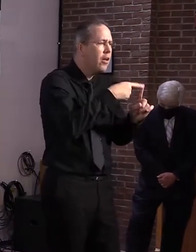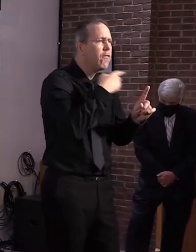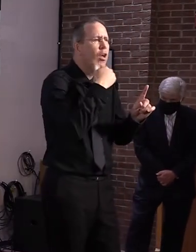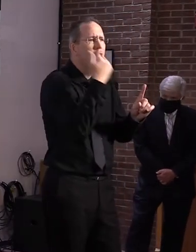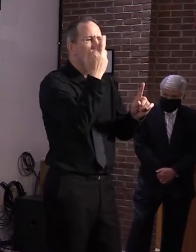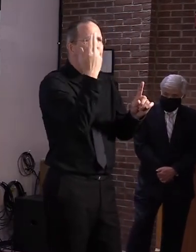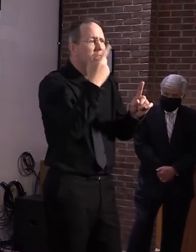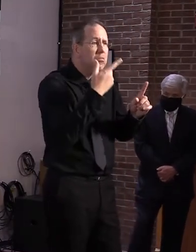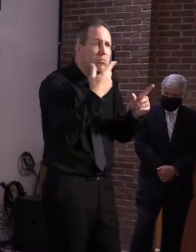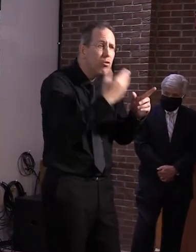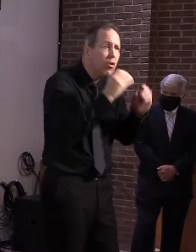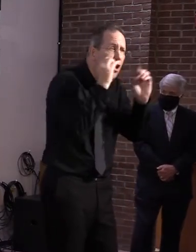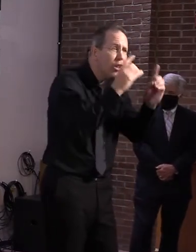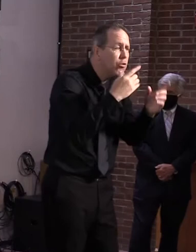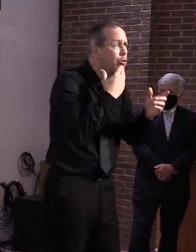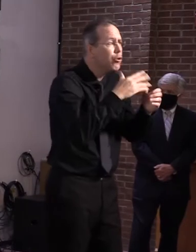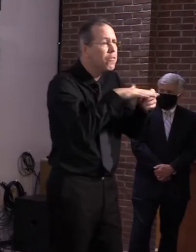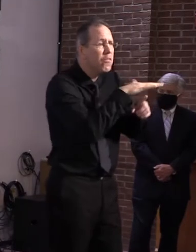have.